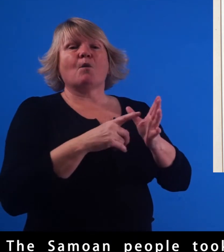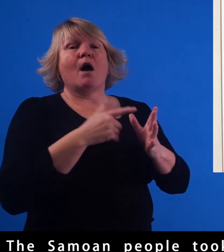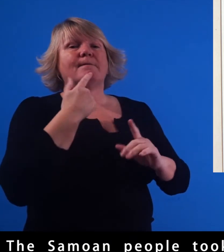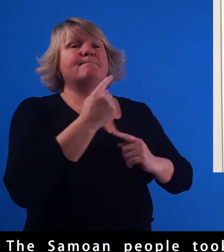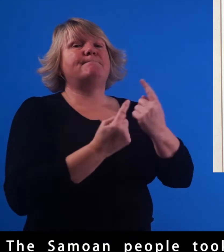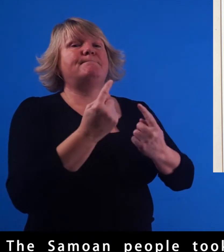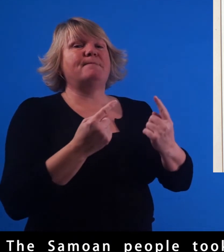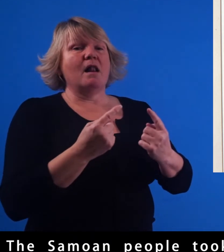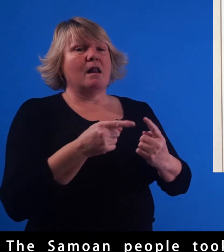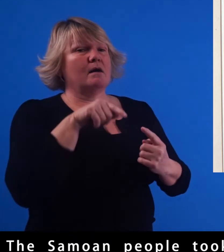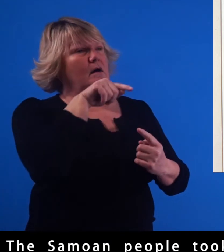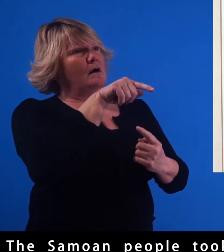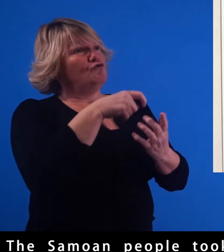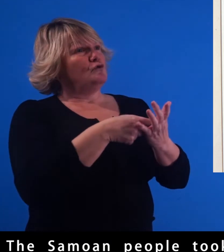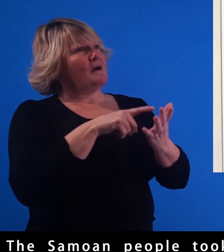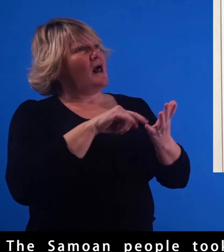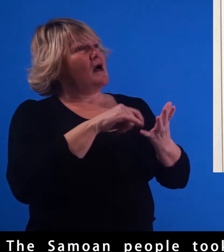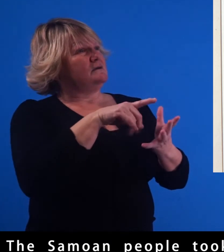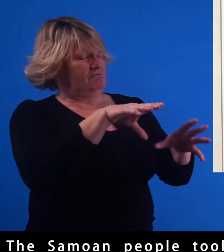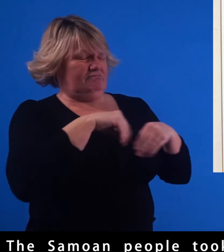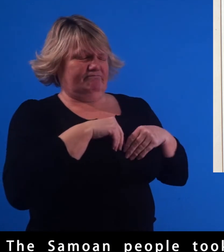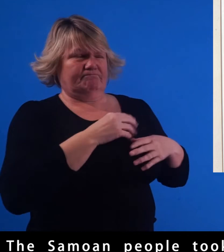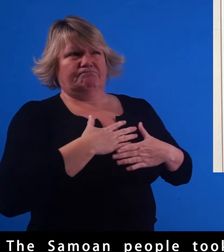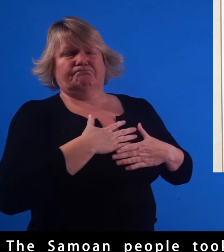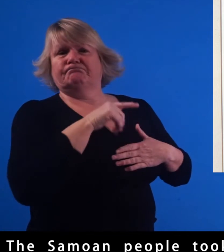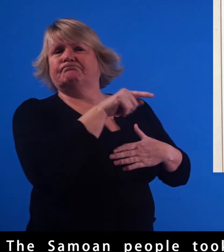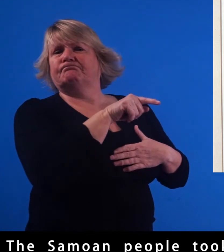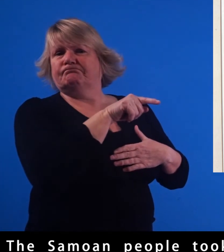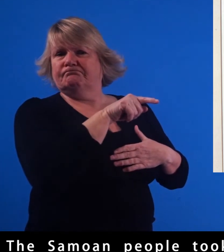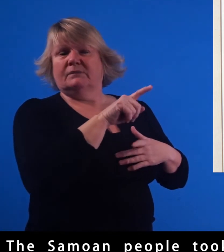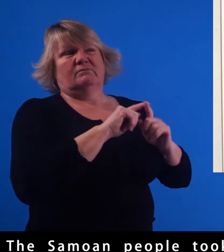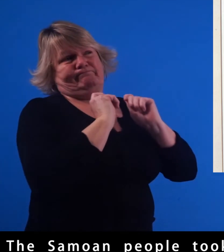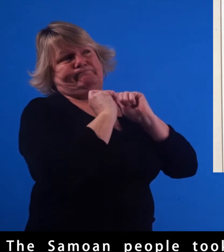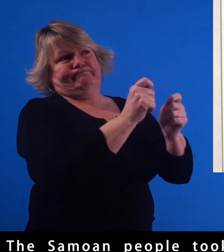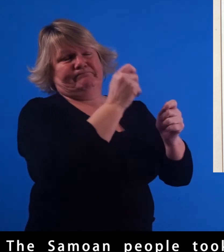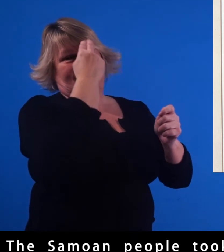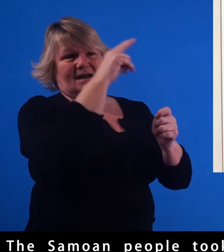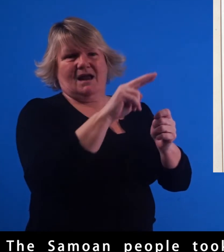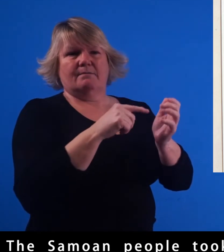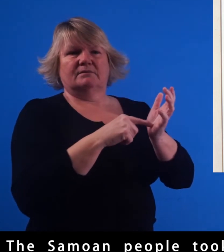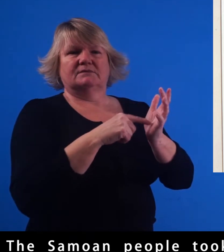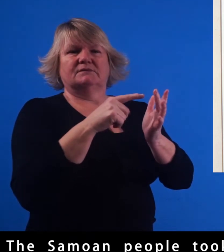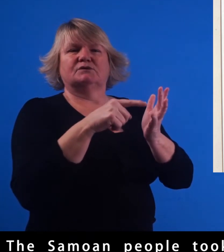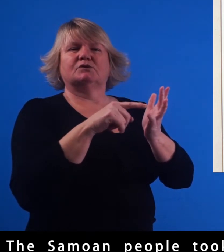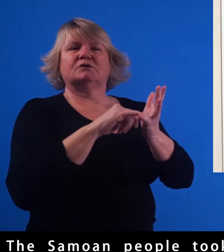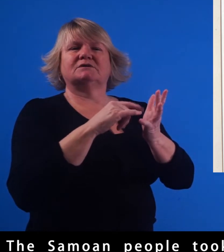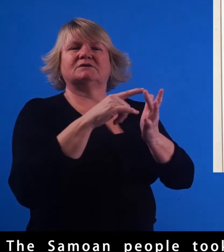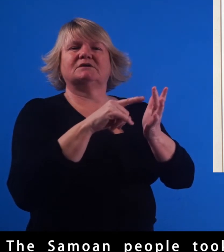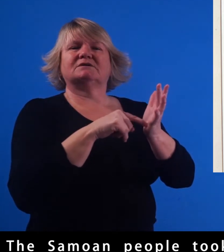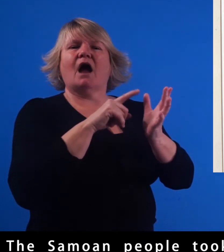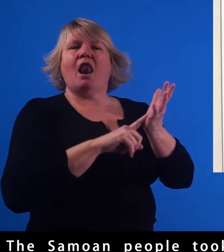The Samoan people took him to their hearts and gave him the name Tusitala,